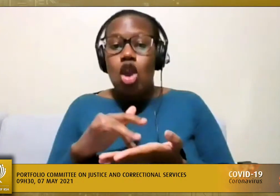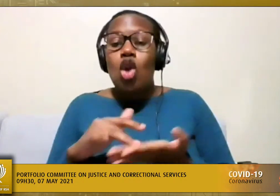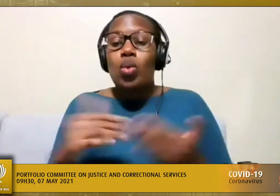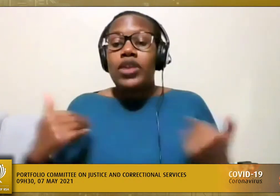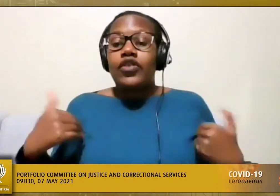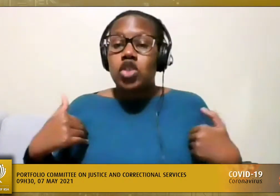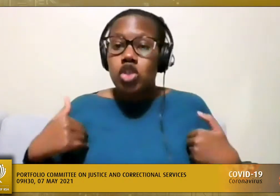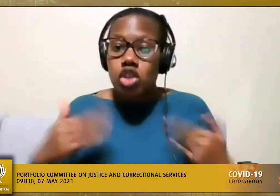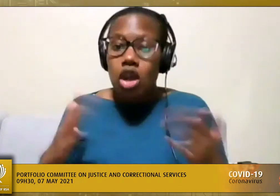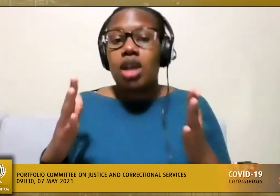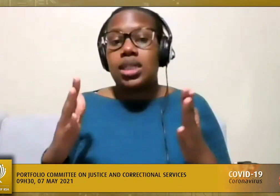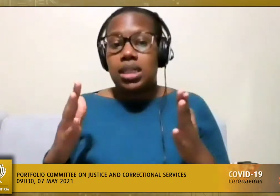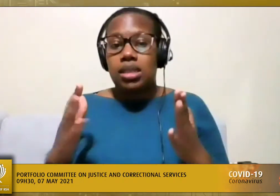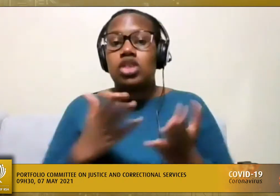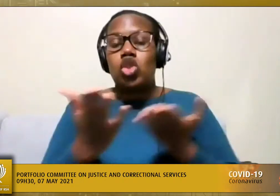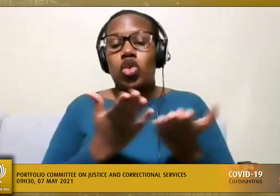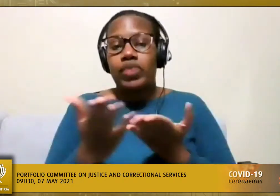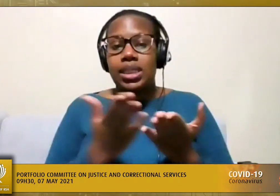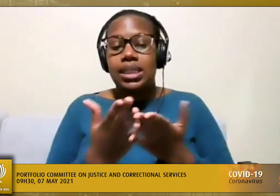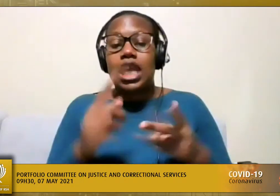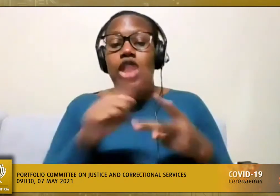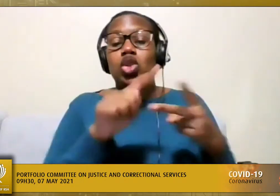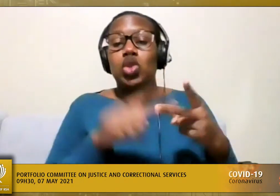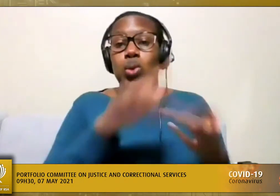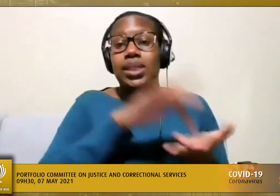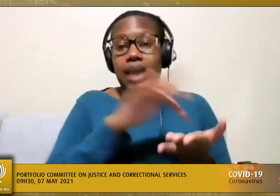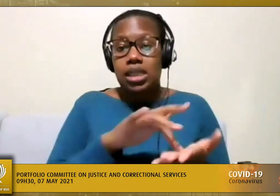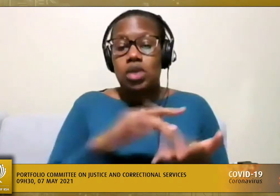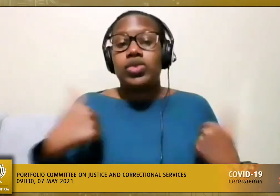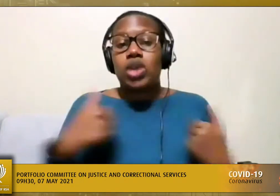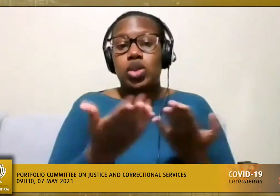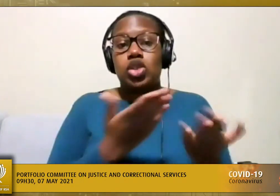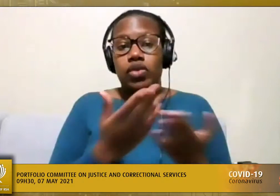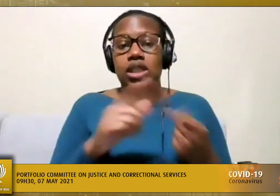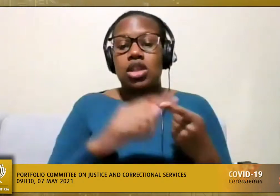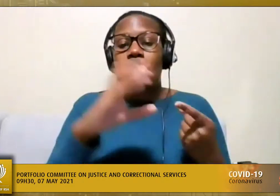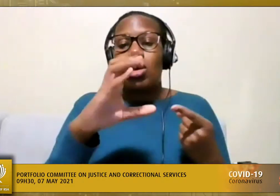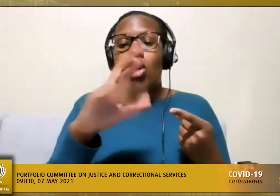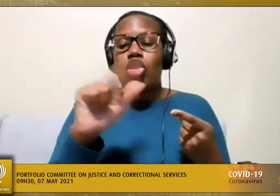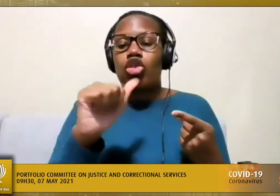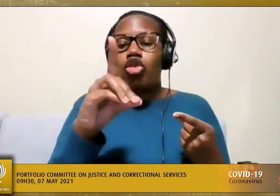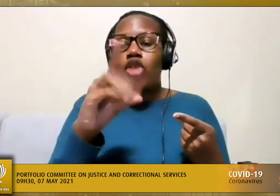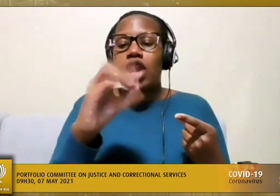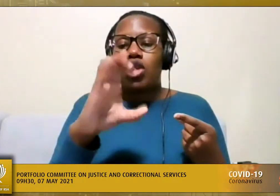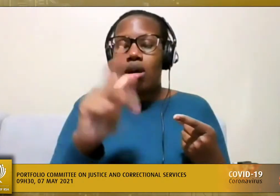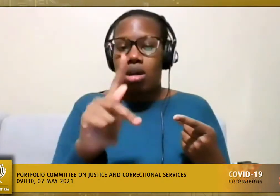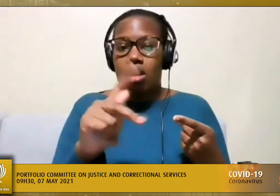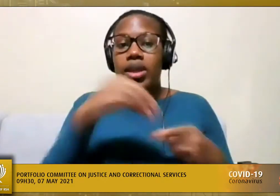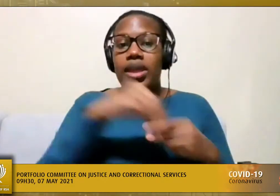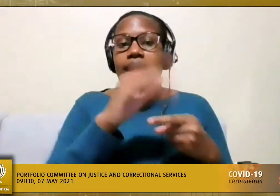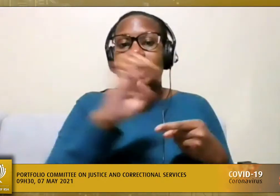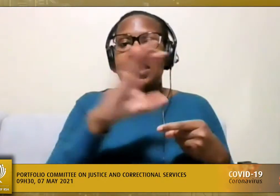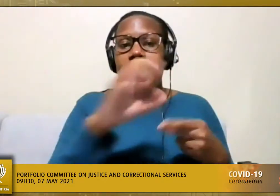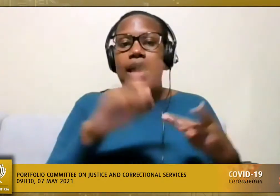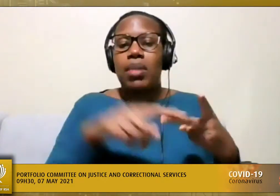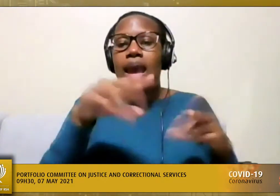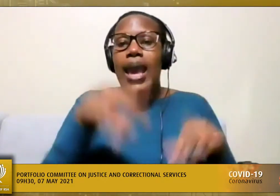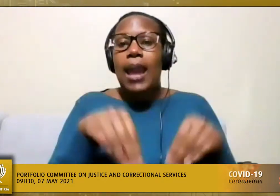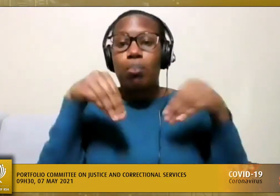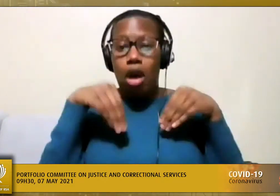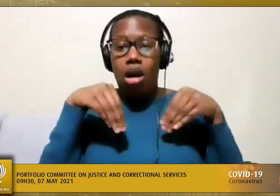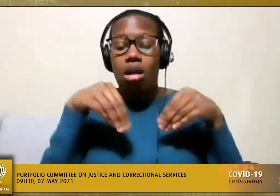our commence with services at two sites that is the Cradock site in the Eastern Cape and the Paul site in the Western